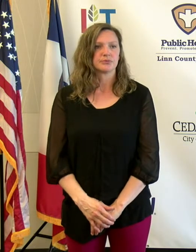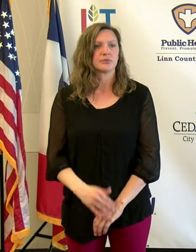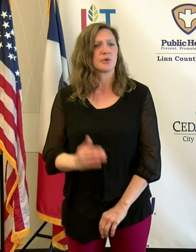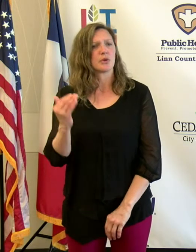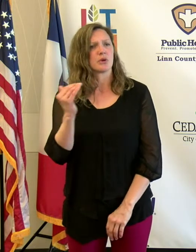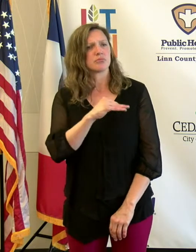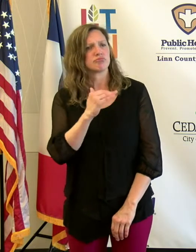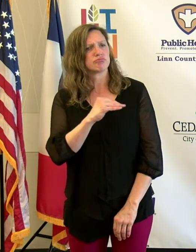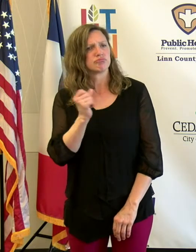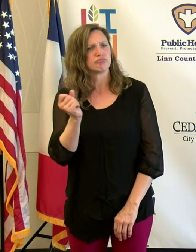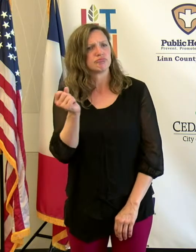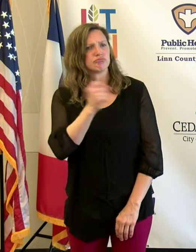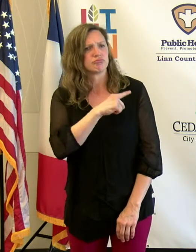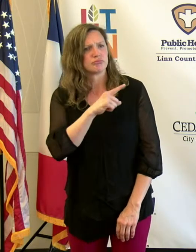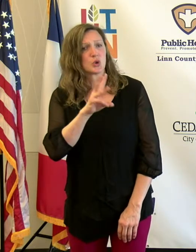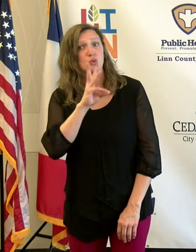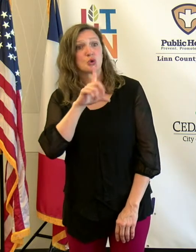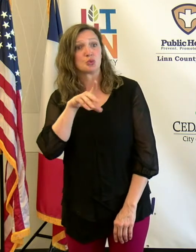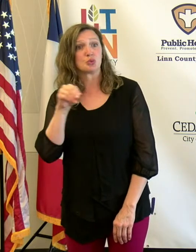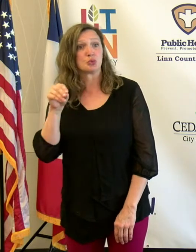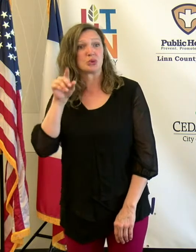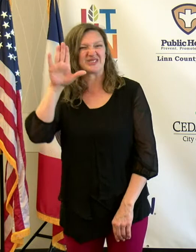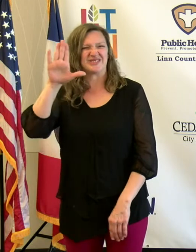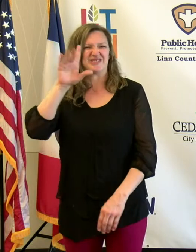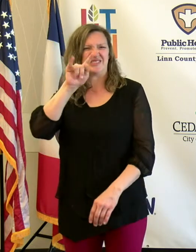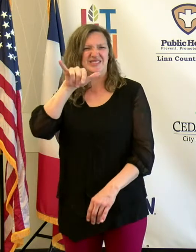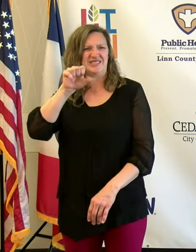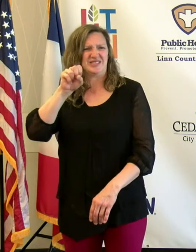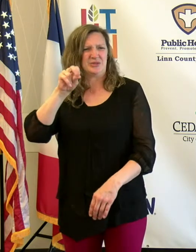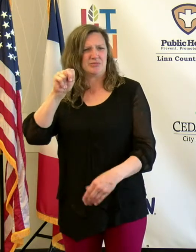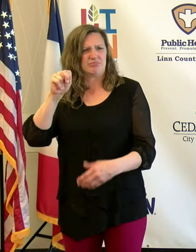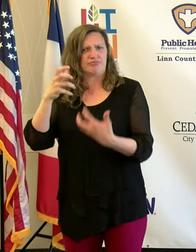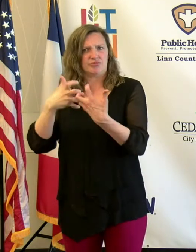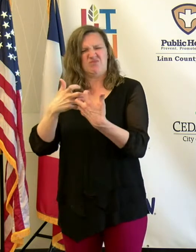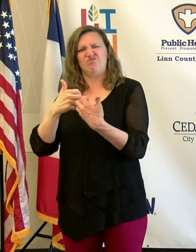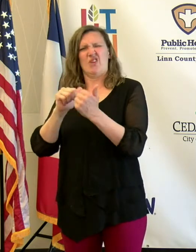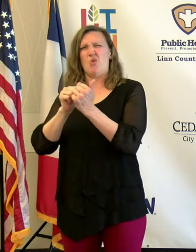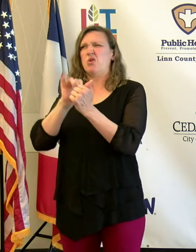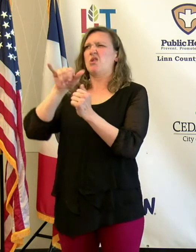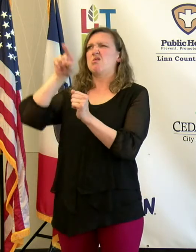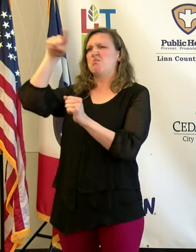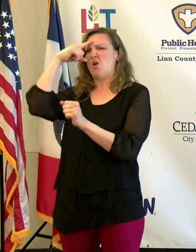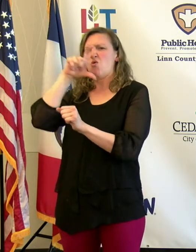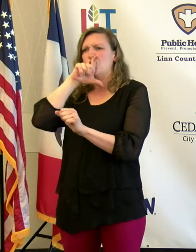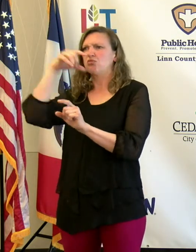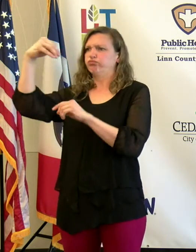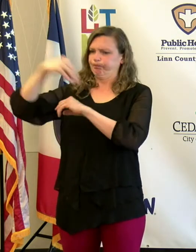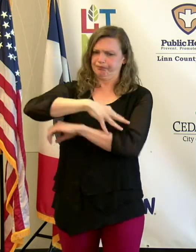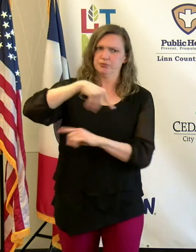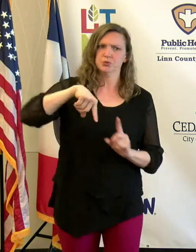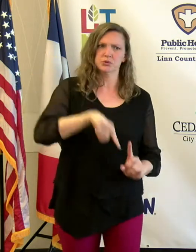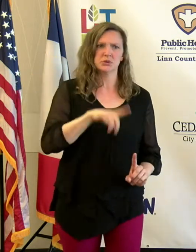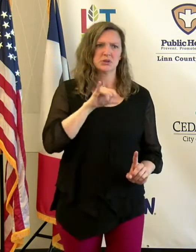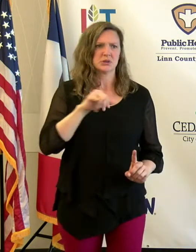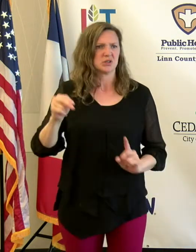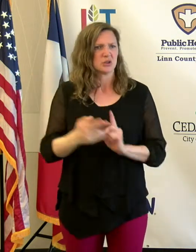Waterloo affecting Linn County? Are there Linn County residents who work there that have tested positive?